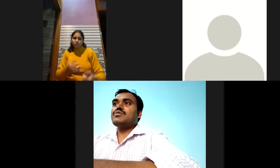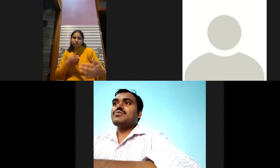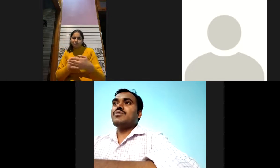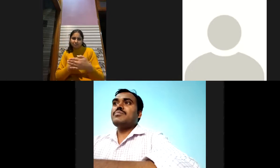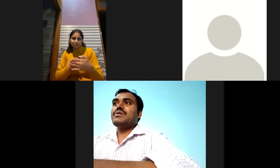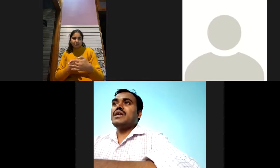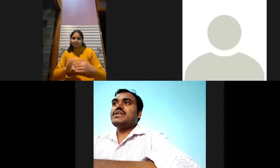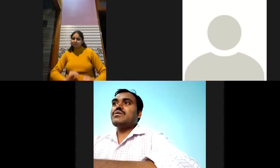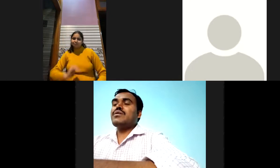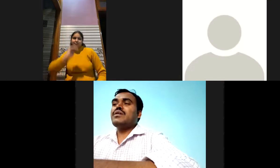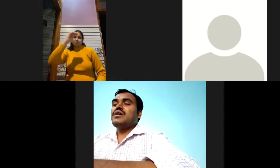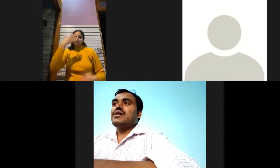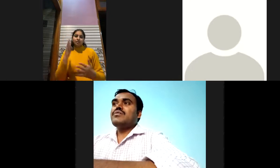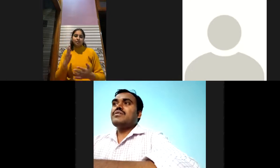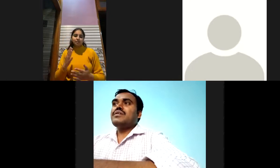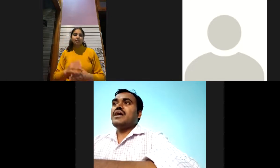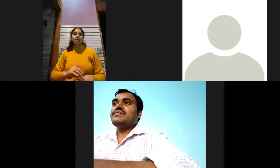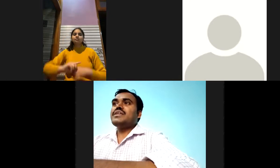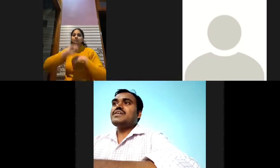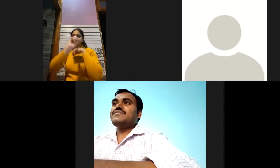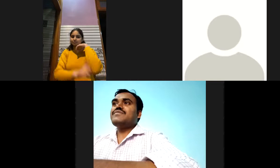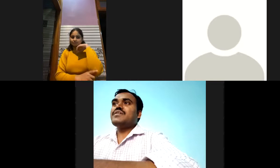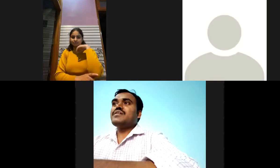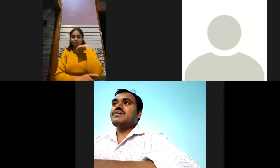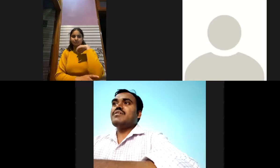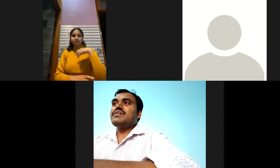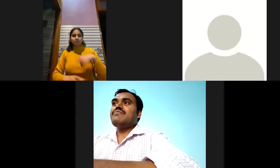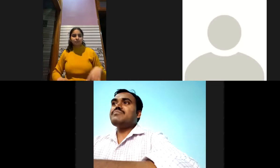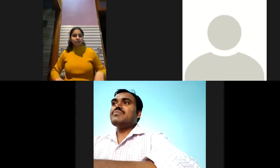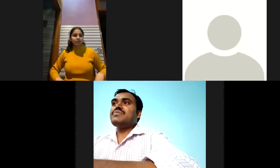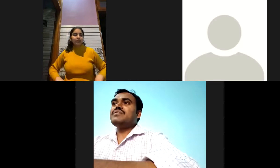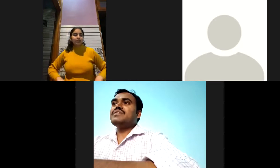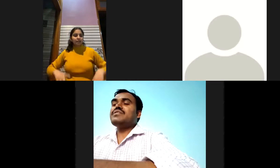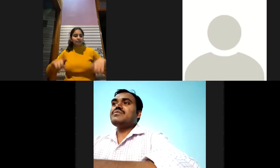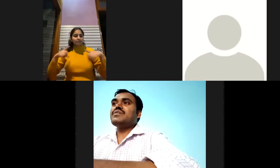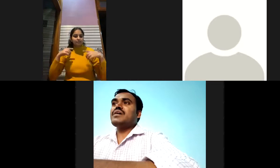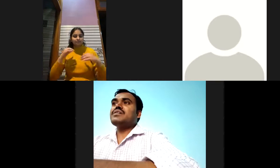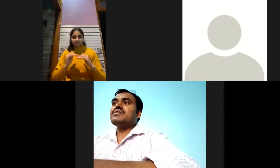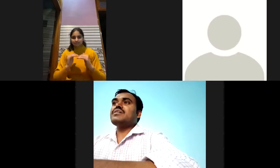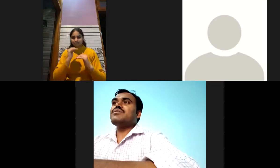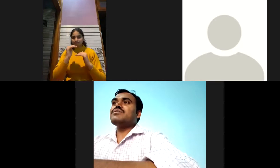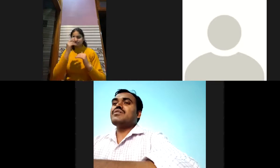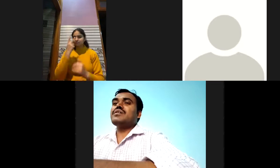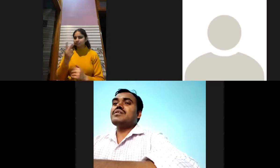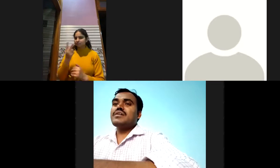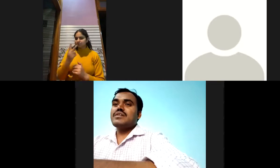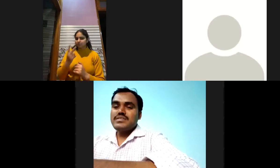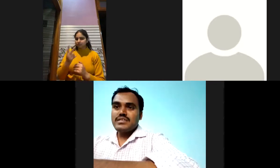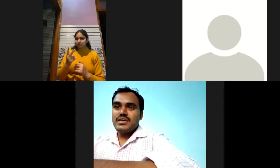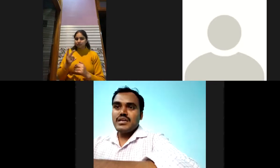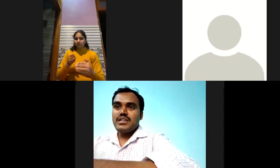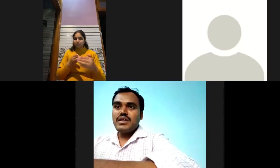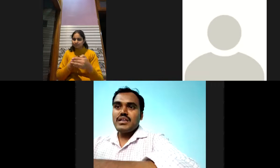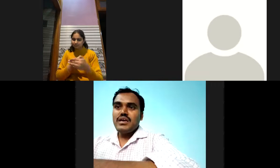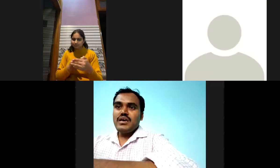not to grow. But later on, entire his life, at every moment we see to that he goes on